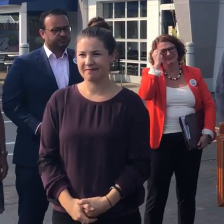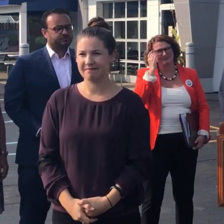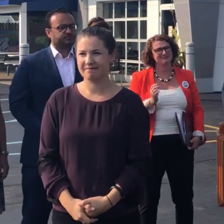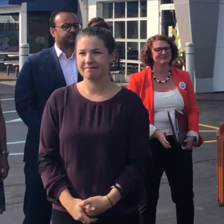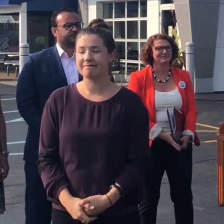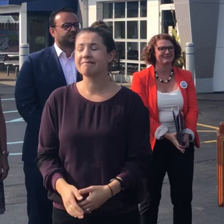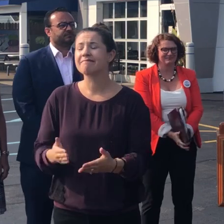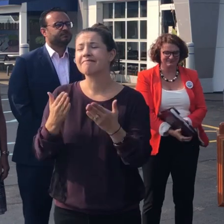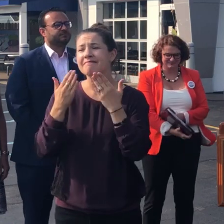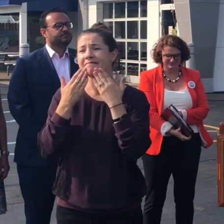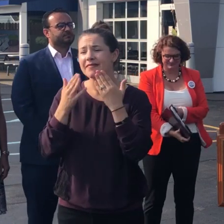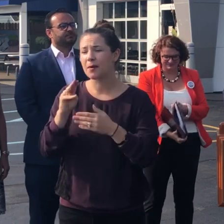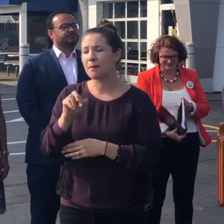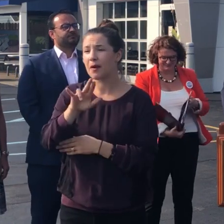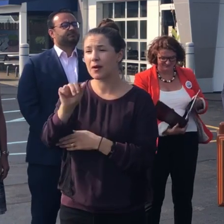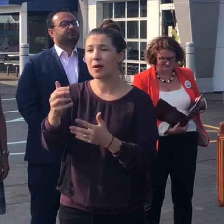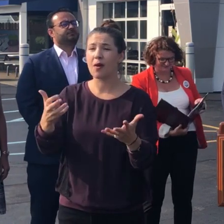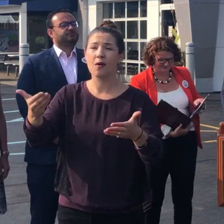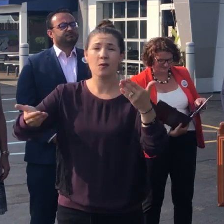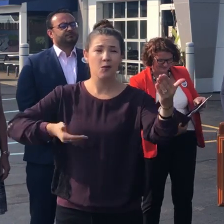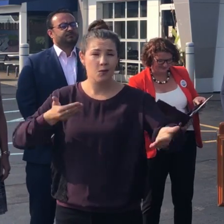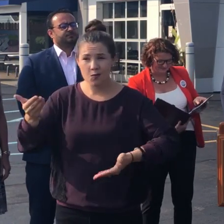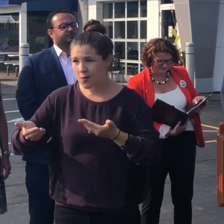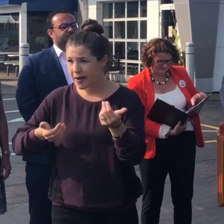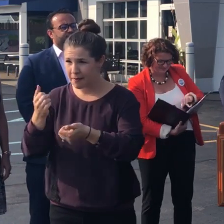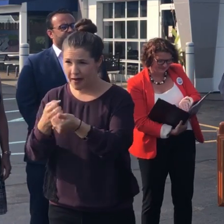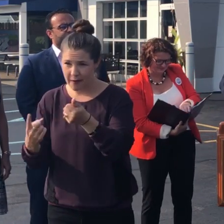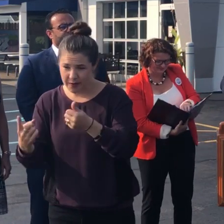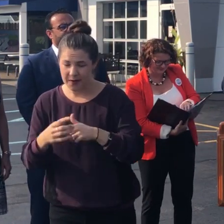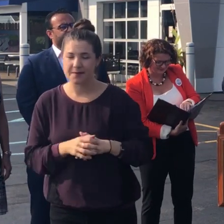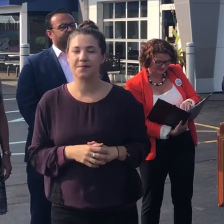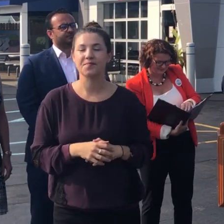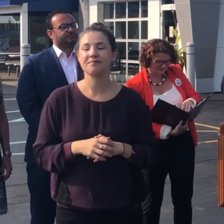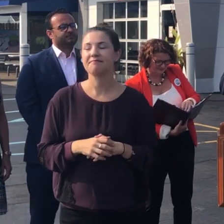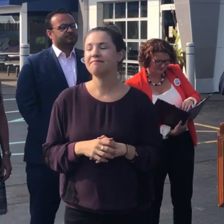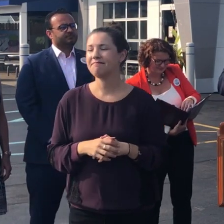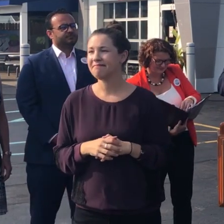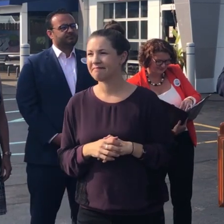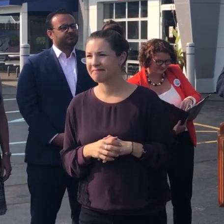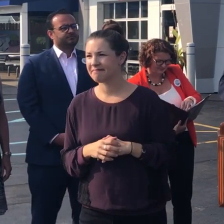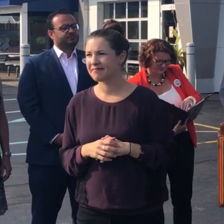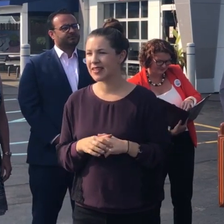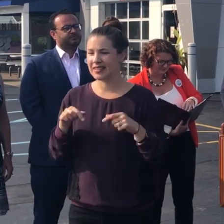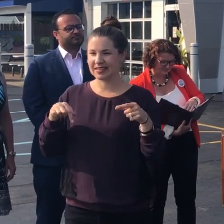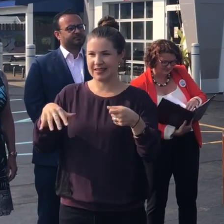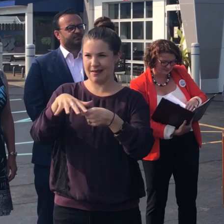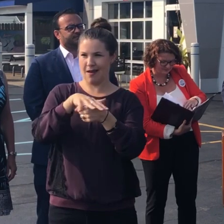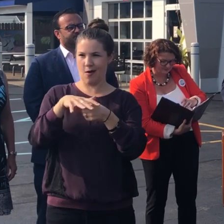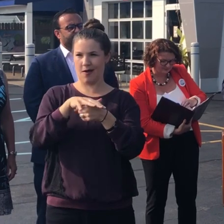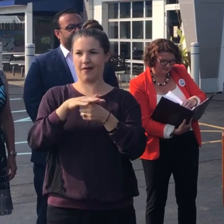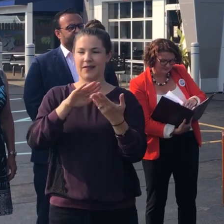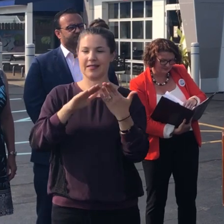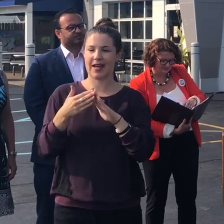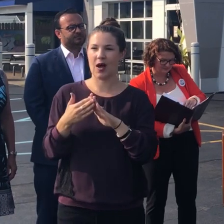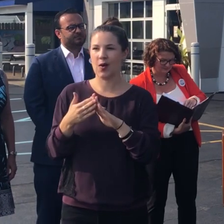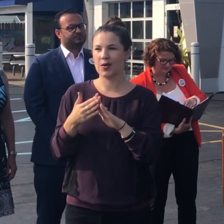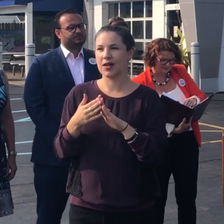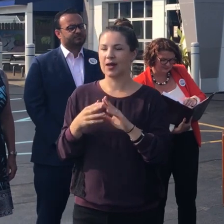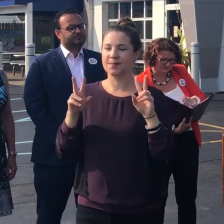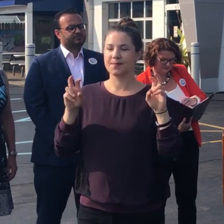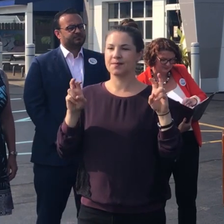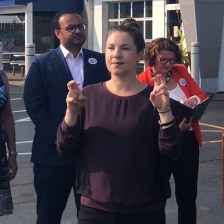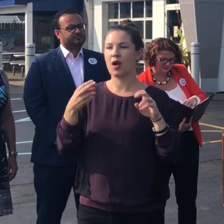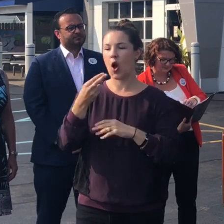Thank you, Maria, and I want to welcome everyone to what we affectionately refer to this area of the town as our holy